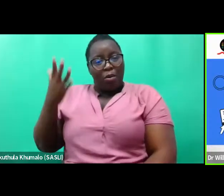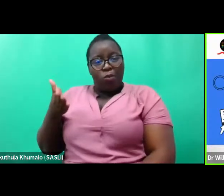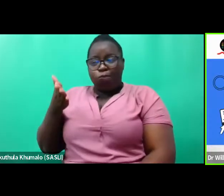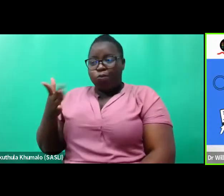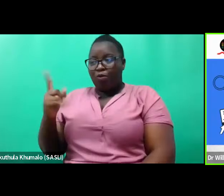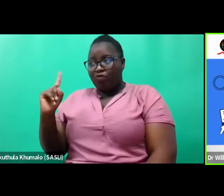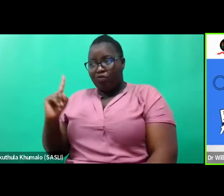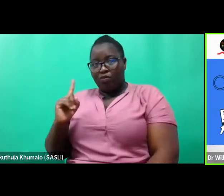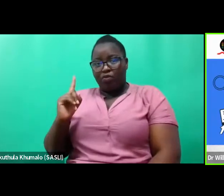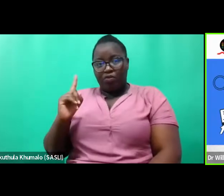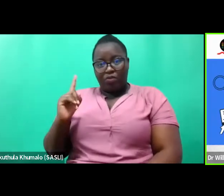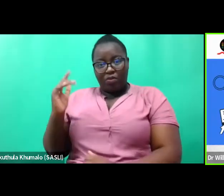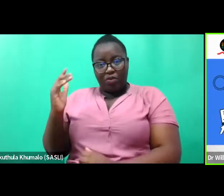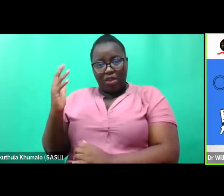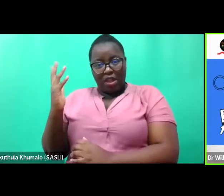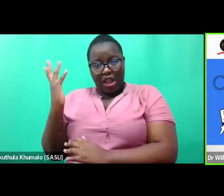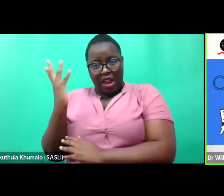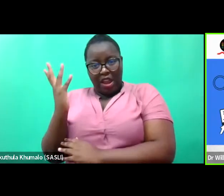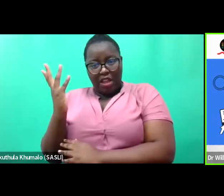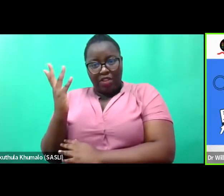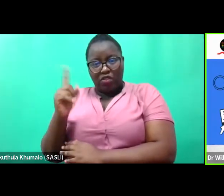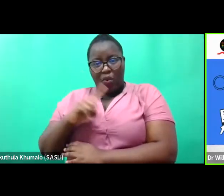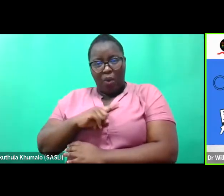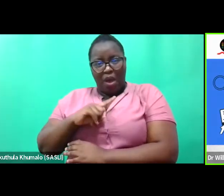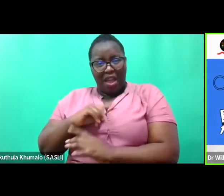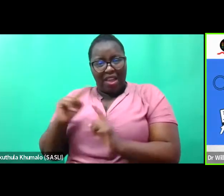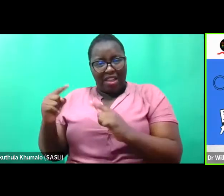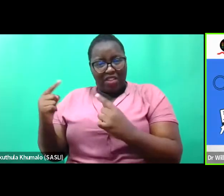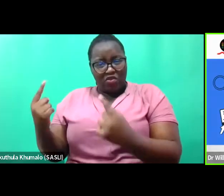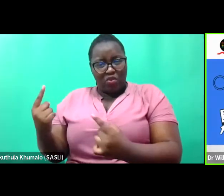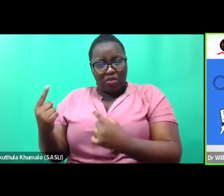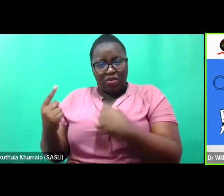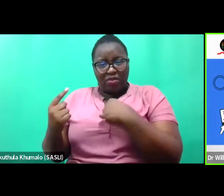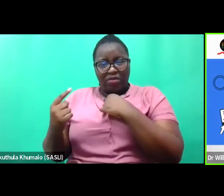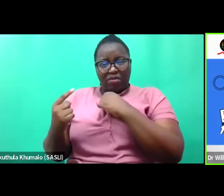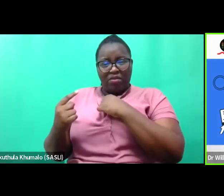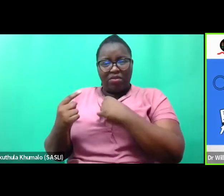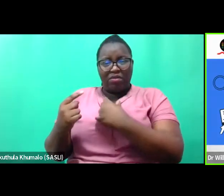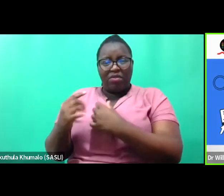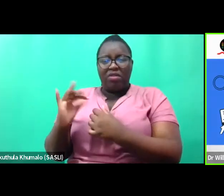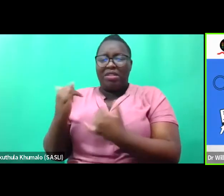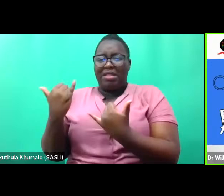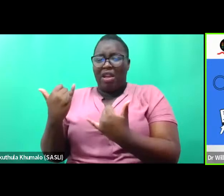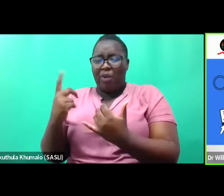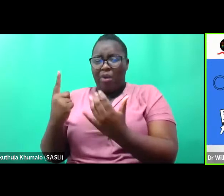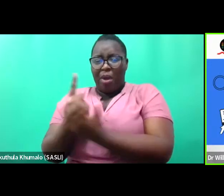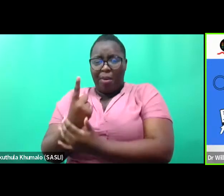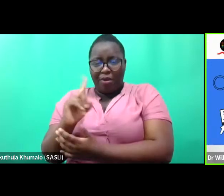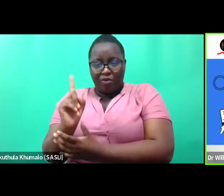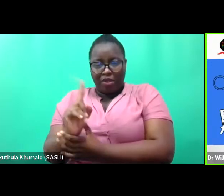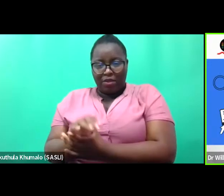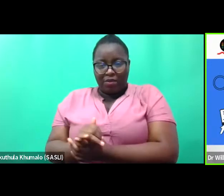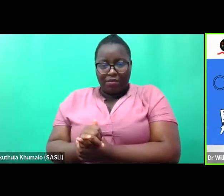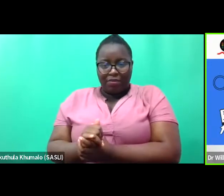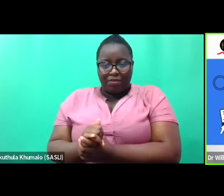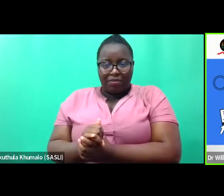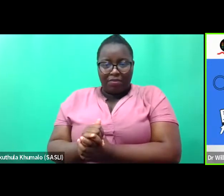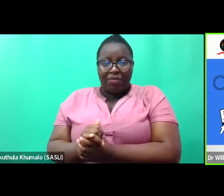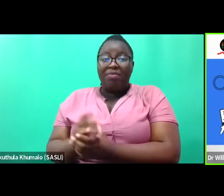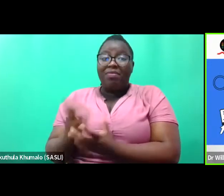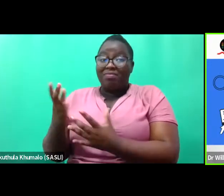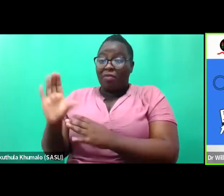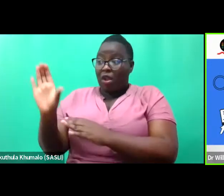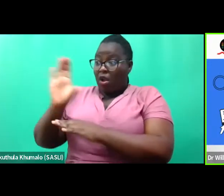the space between so what happened is at college, I